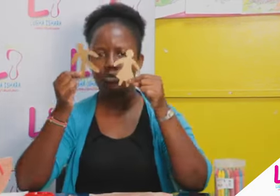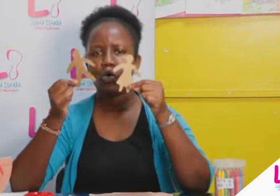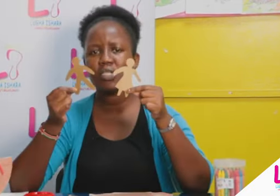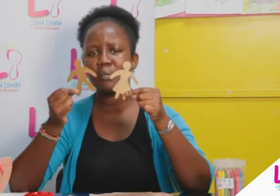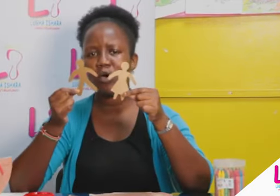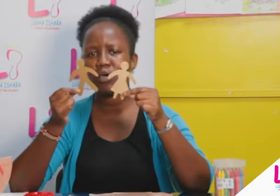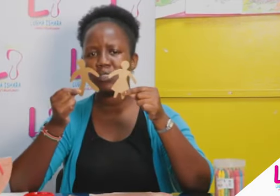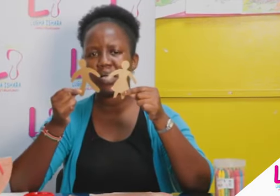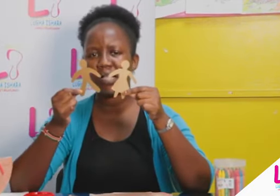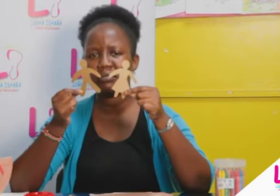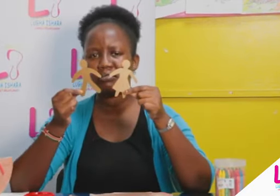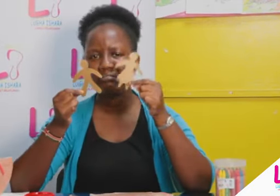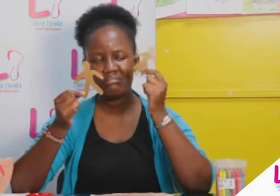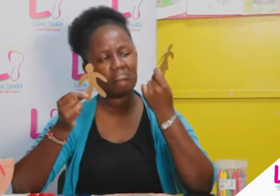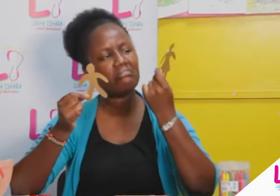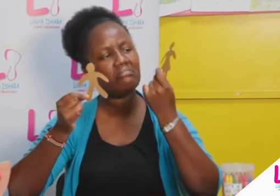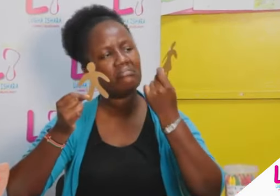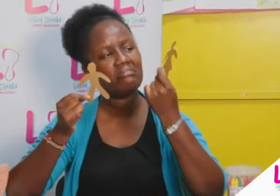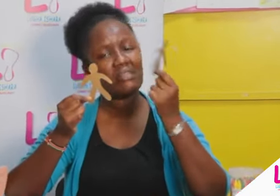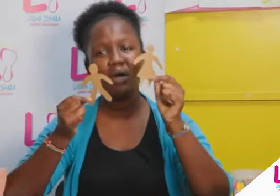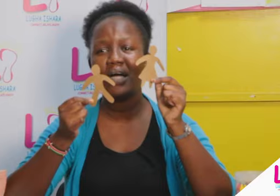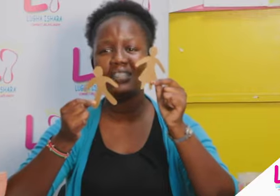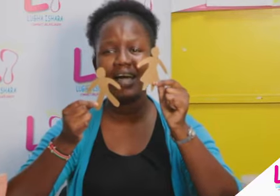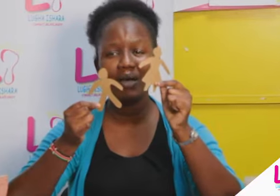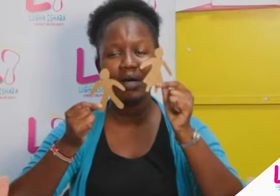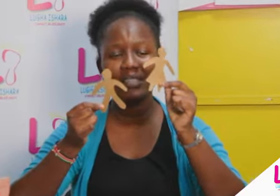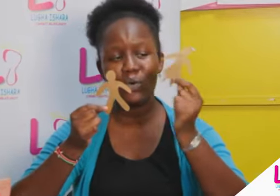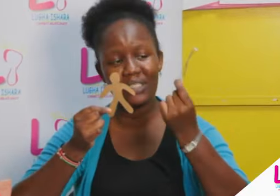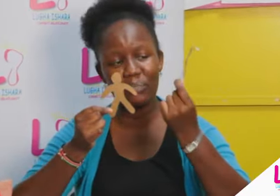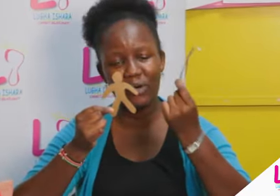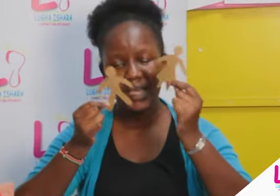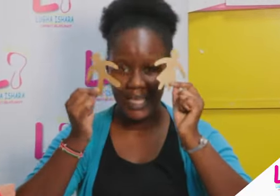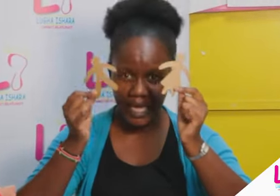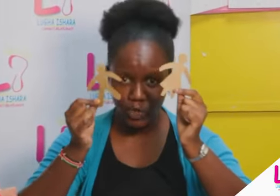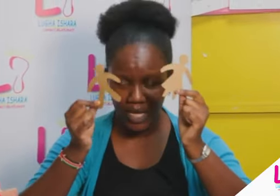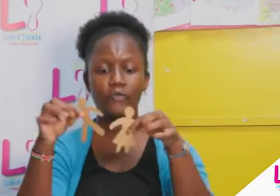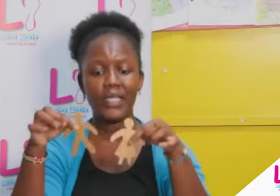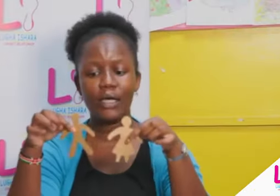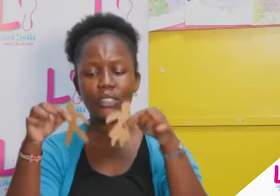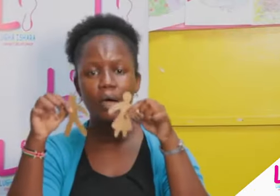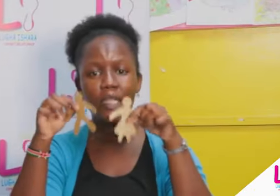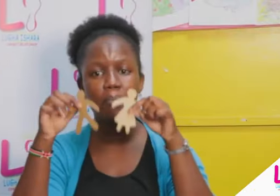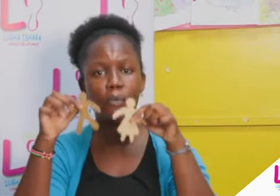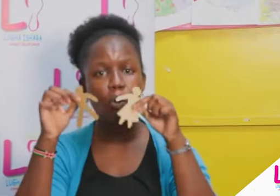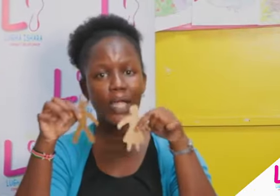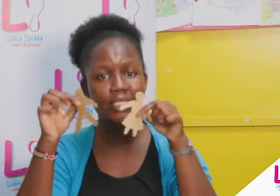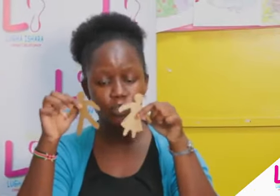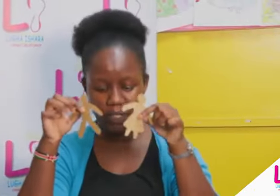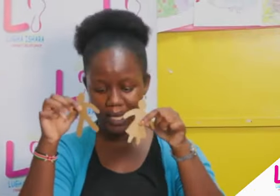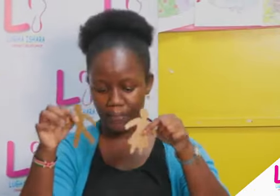Who is a boy, who is a girl? I wonder who is a boy. Anyway, find out how many people went into the